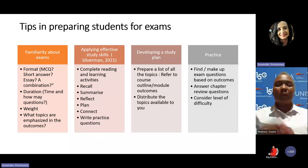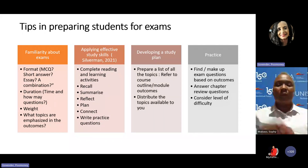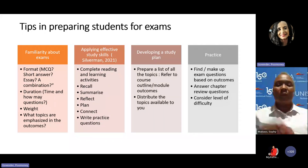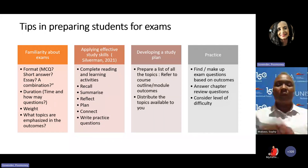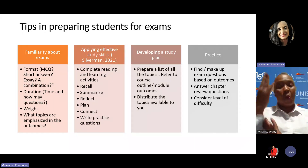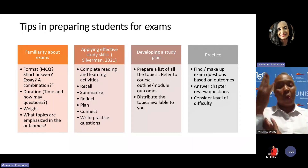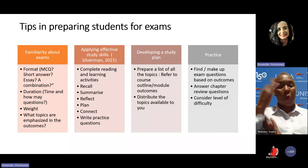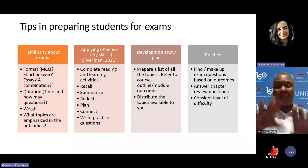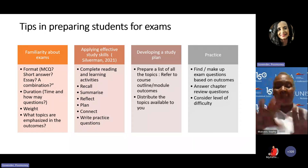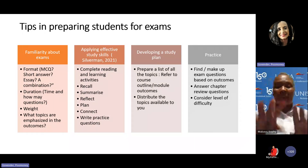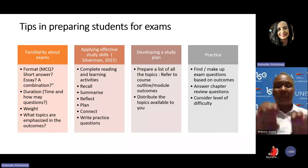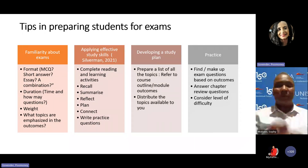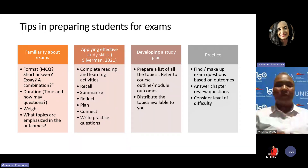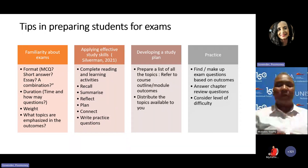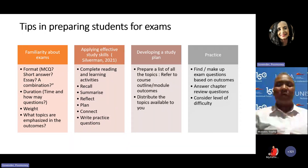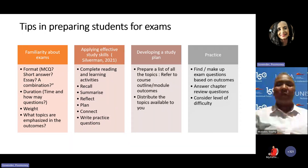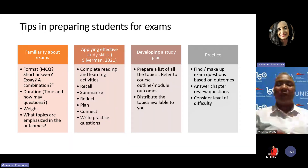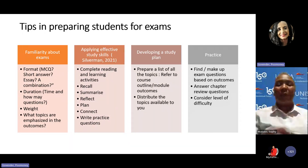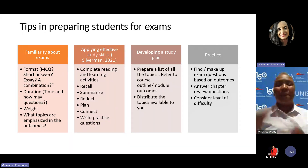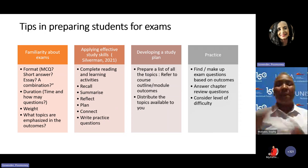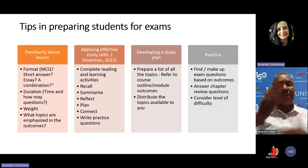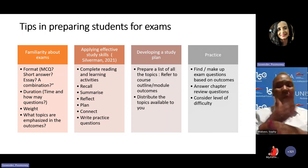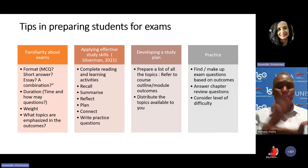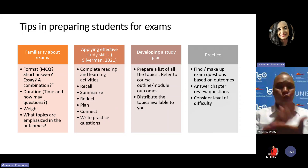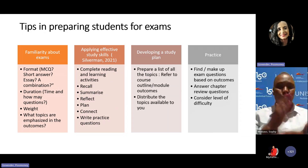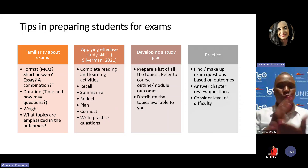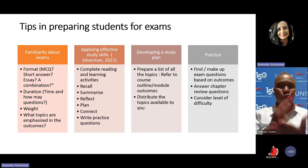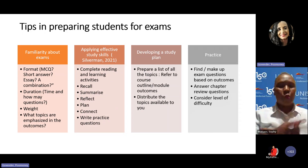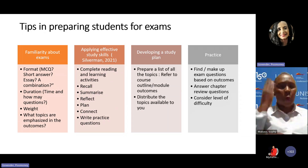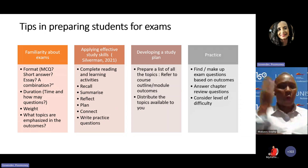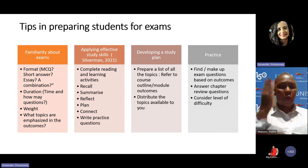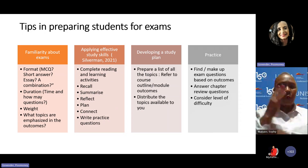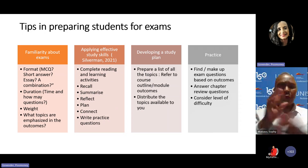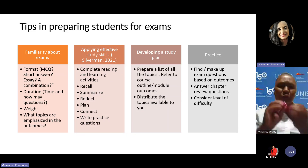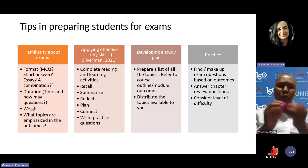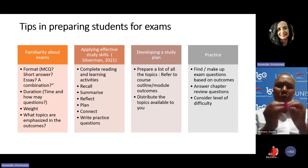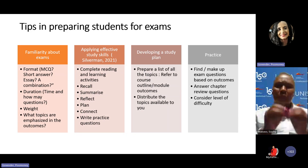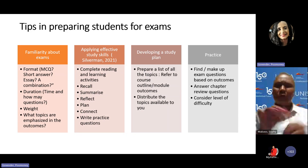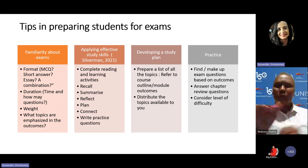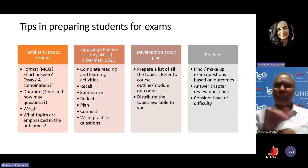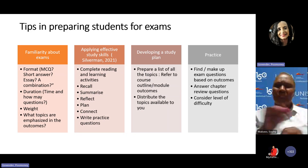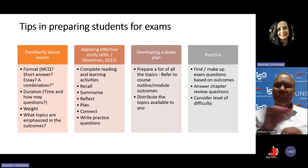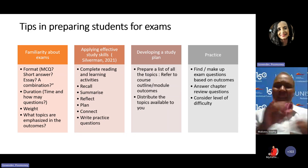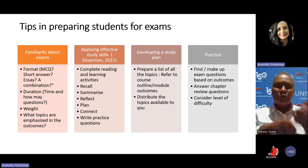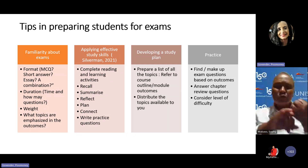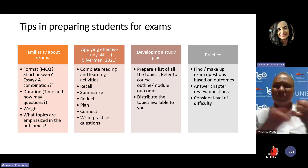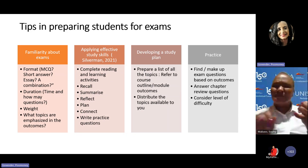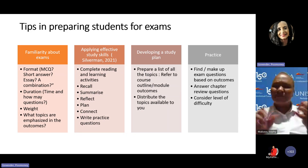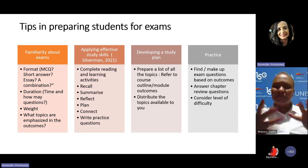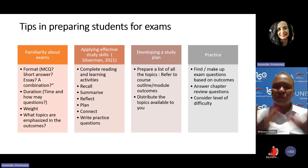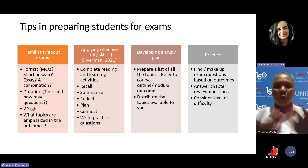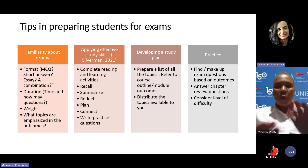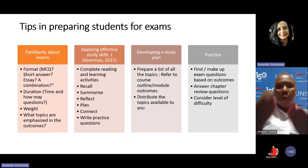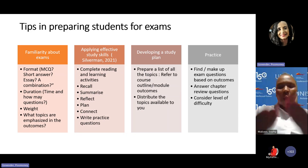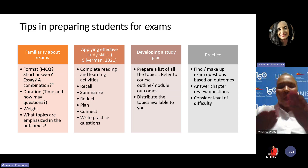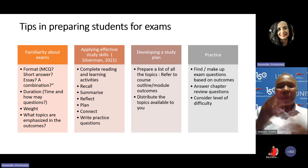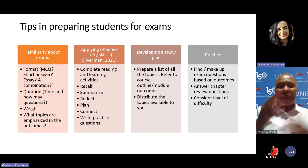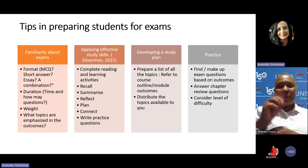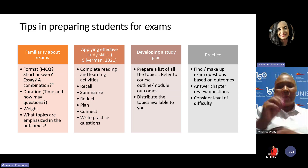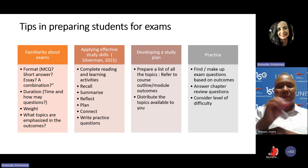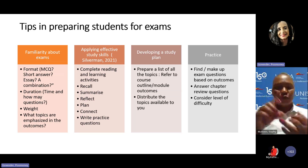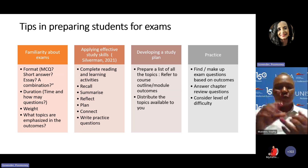your exams. Right, make sure that you know exactly what format each module is taking, whether it's going to be MCQs